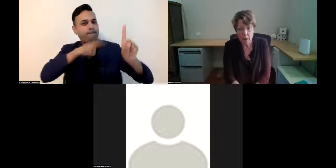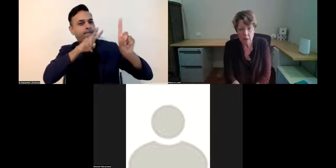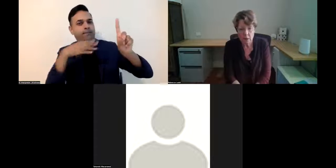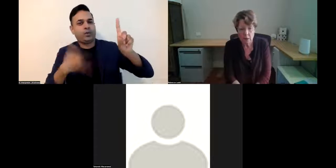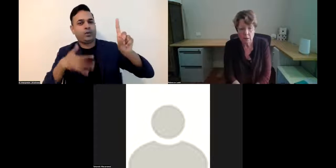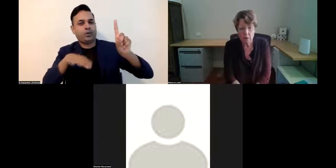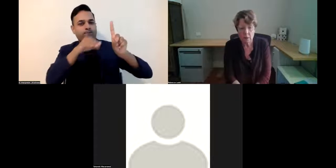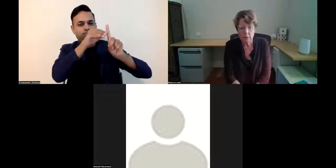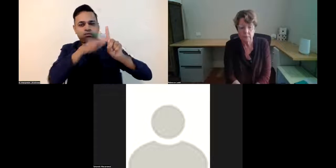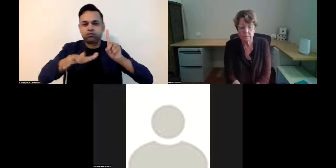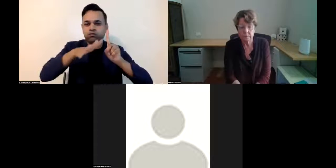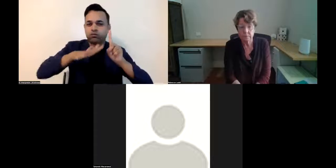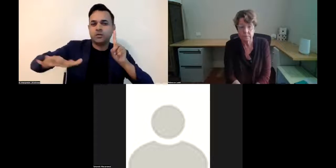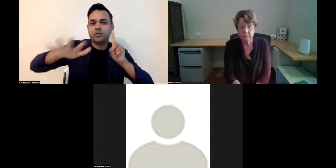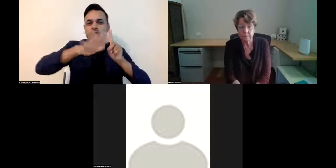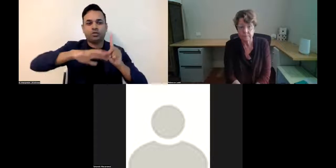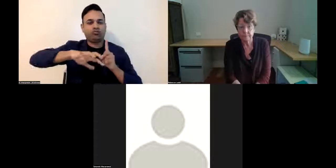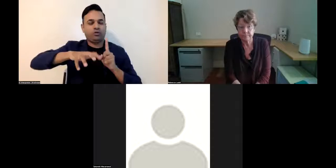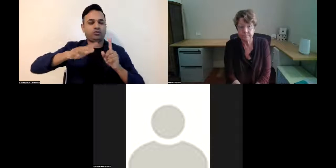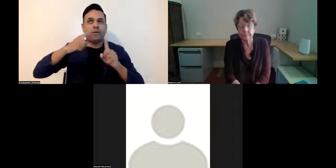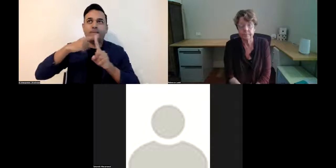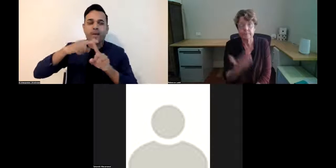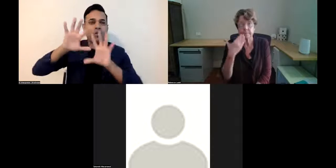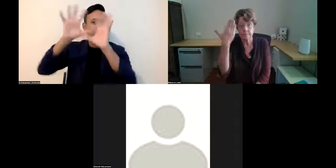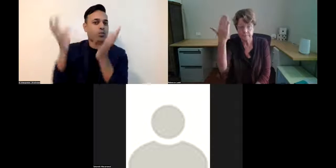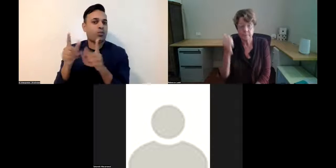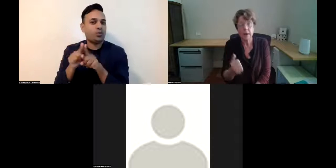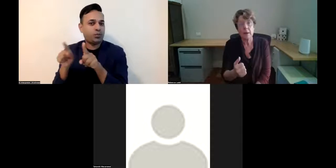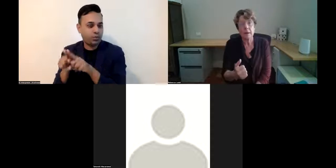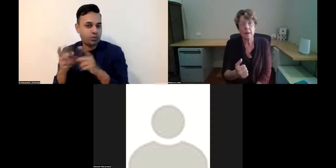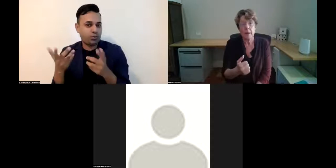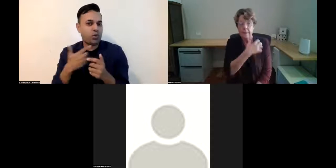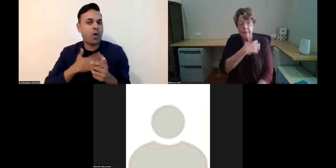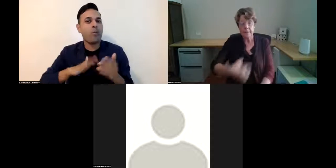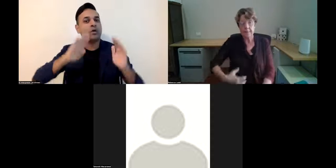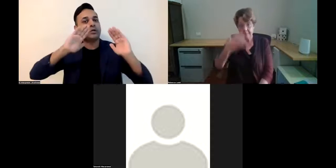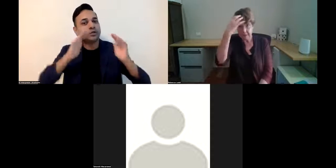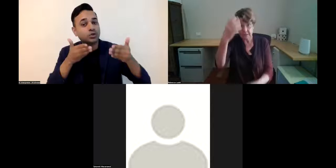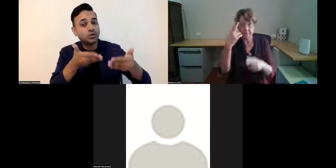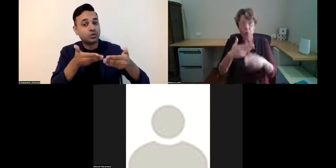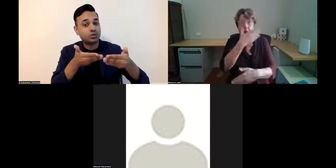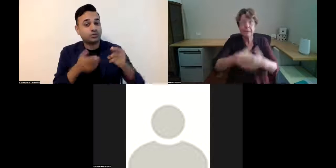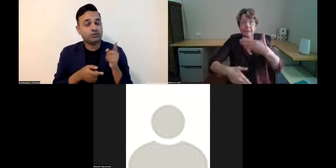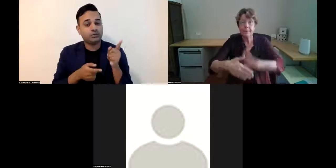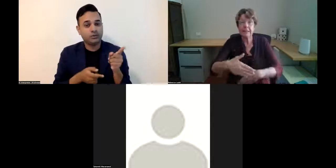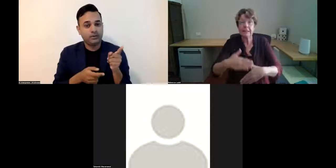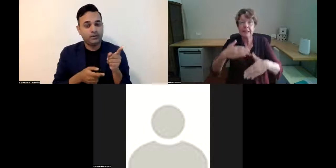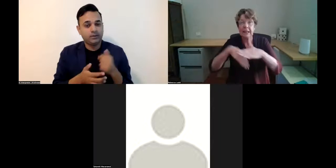Kamal Sepuloni, the Honorable Minister for Disability Issues in New